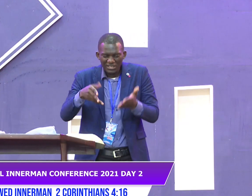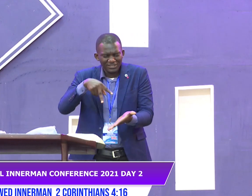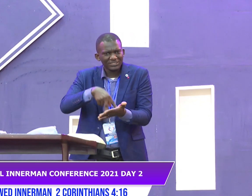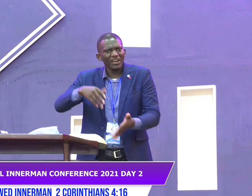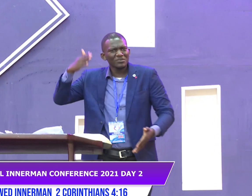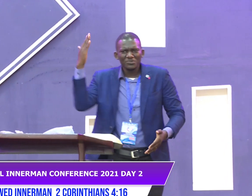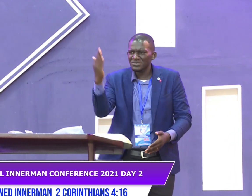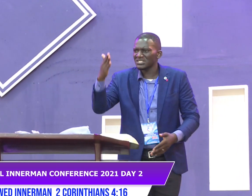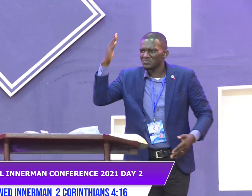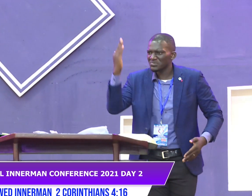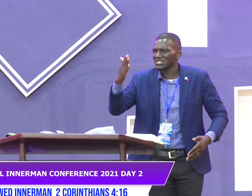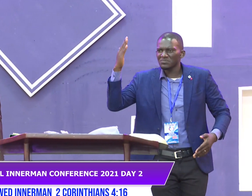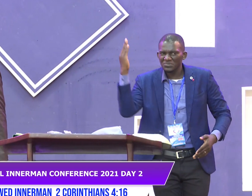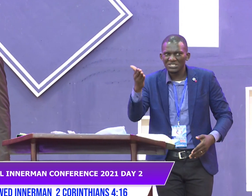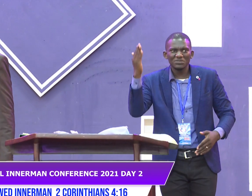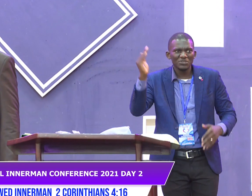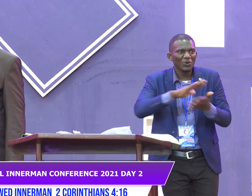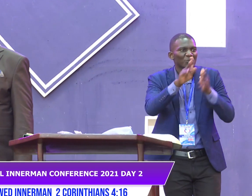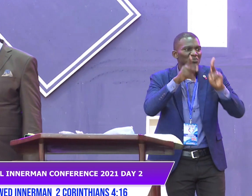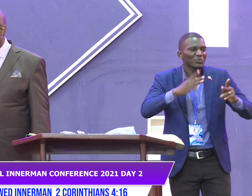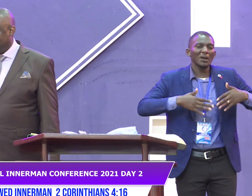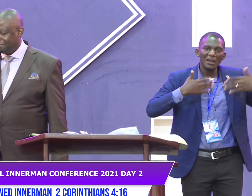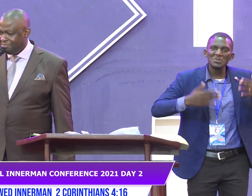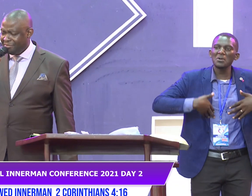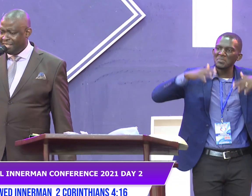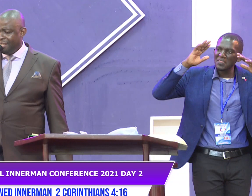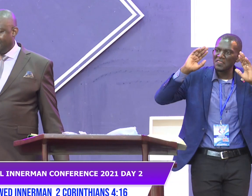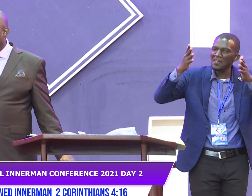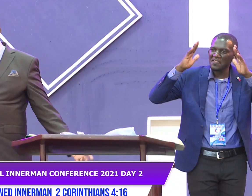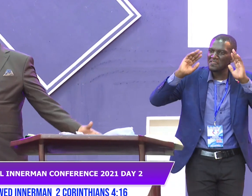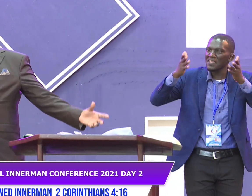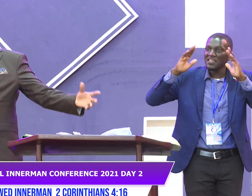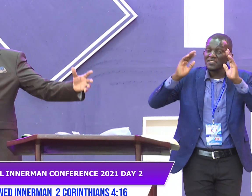You may come and preach such a great sermon and